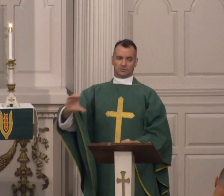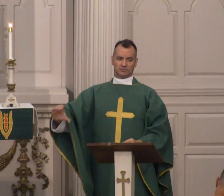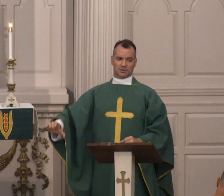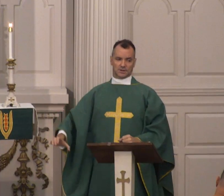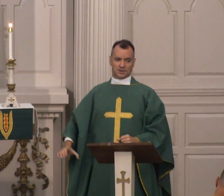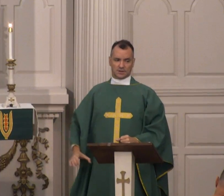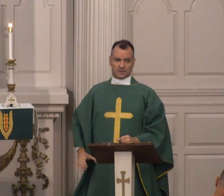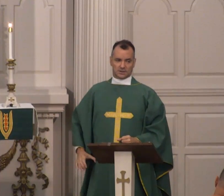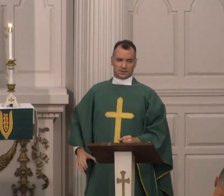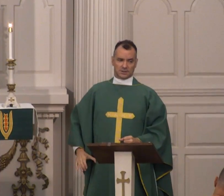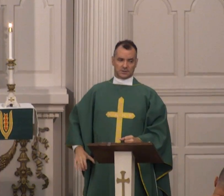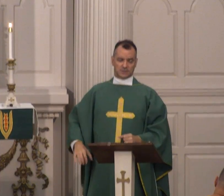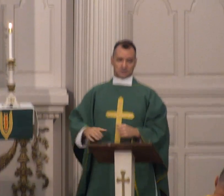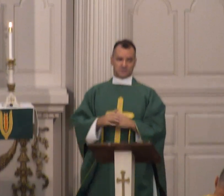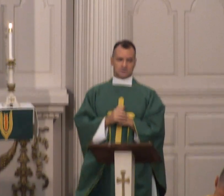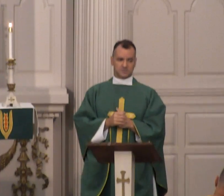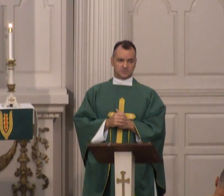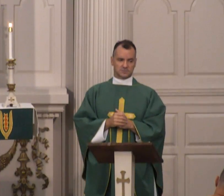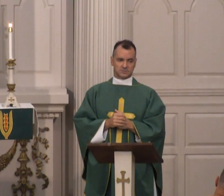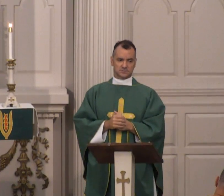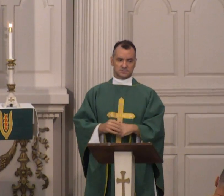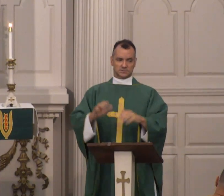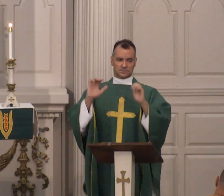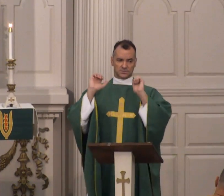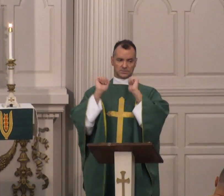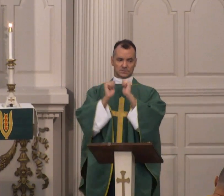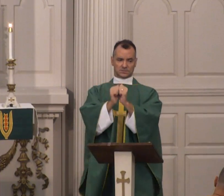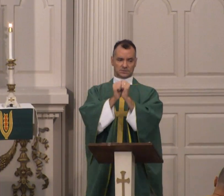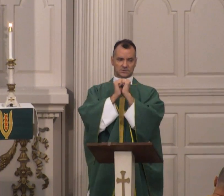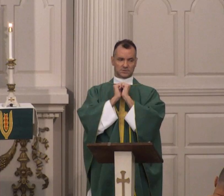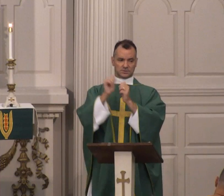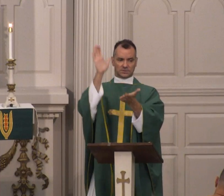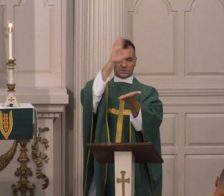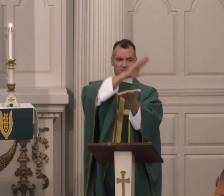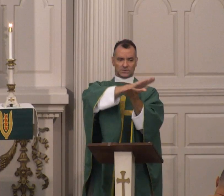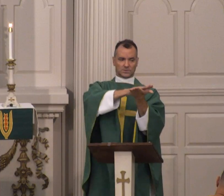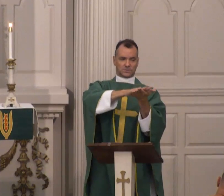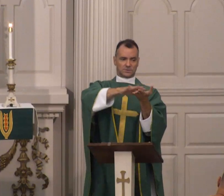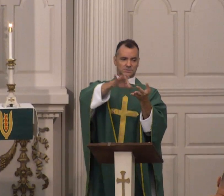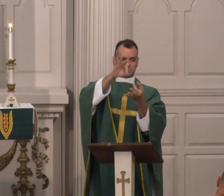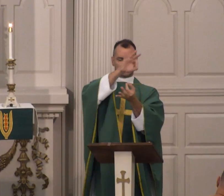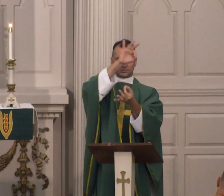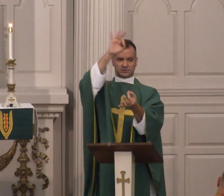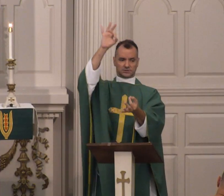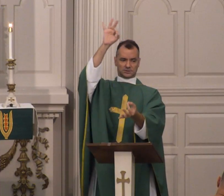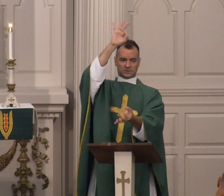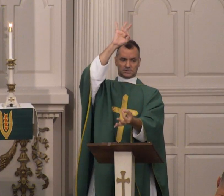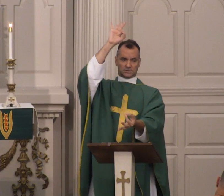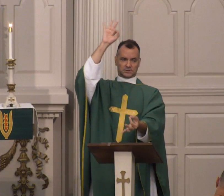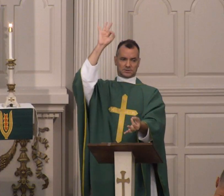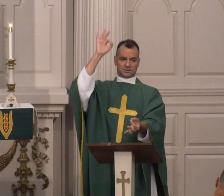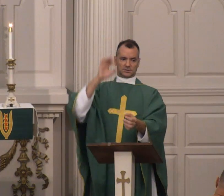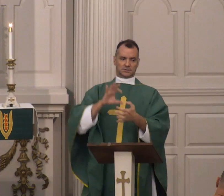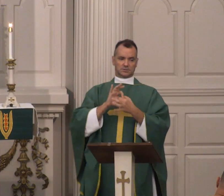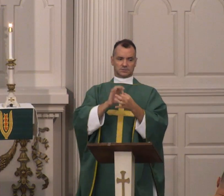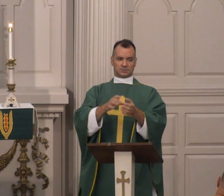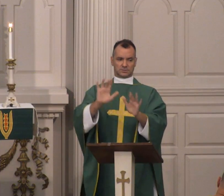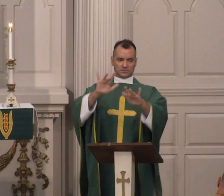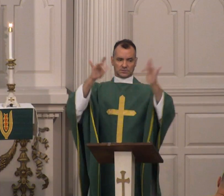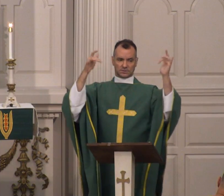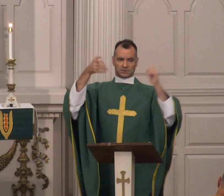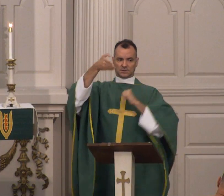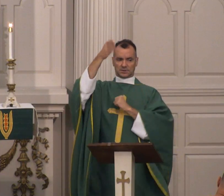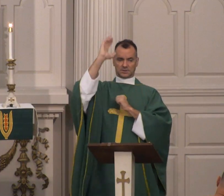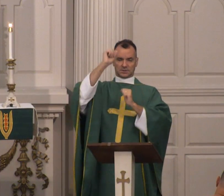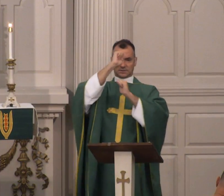Most High, Jesus Christ, with the Holy Spirit,